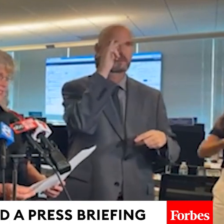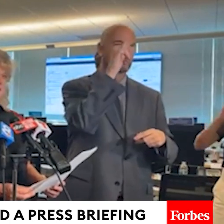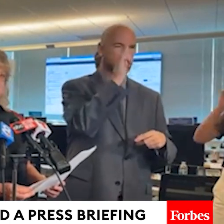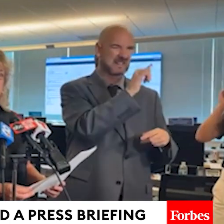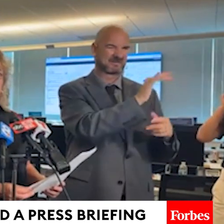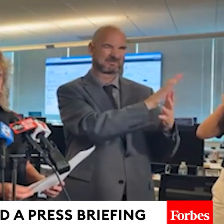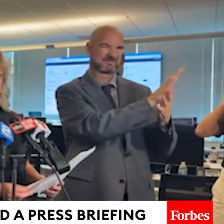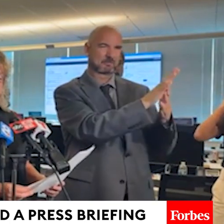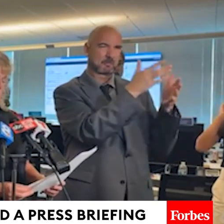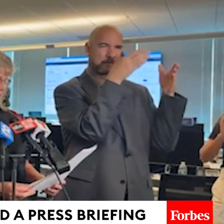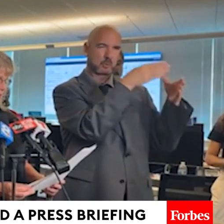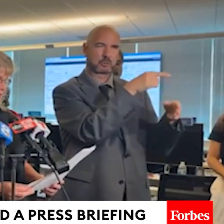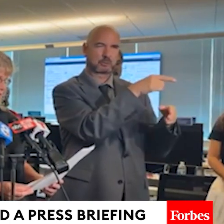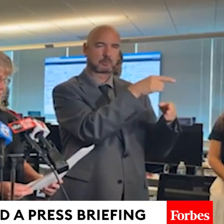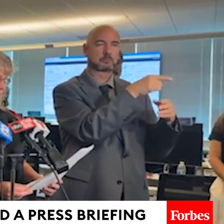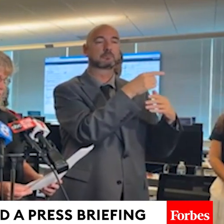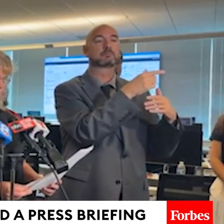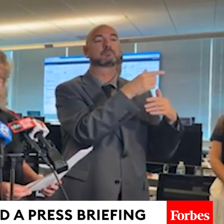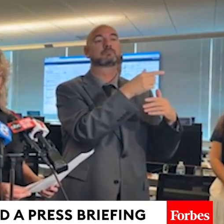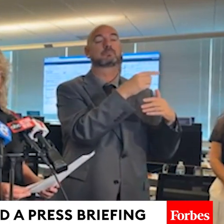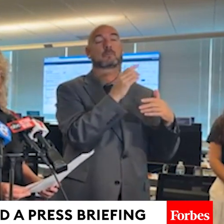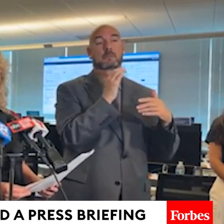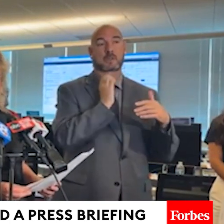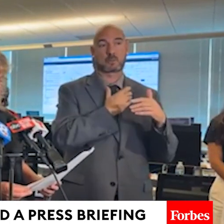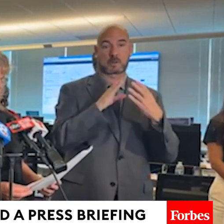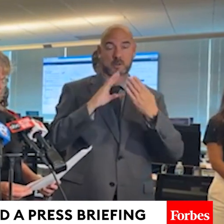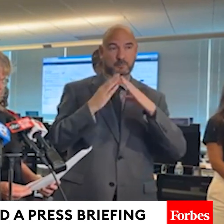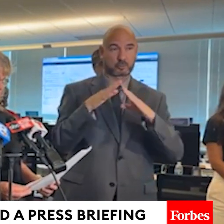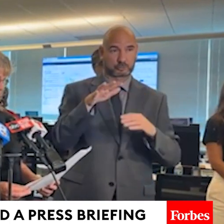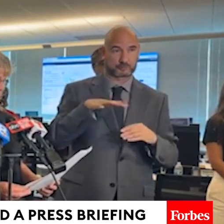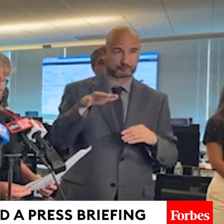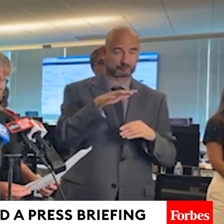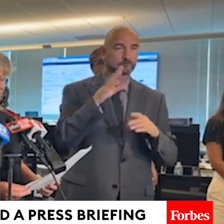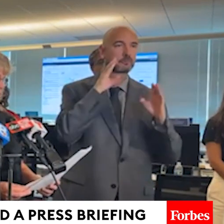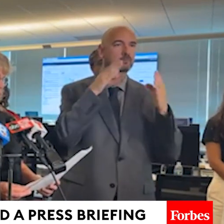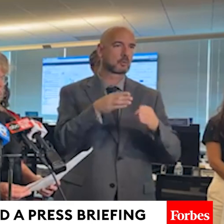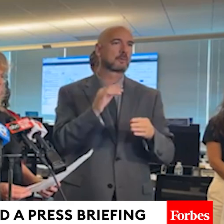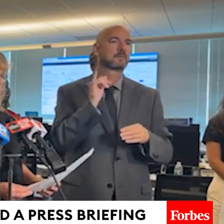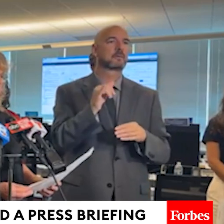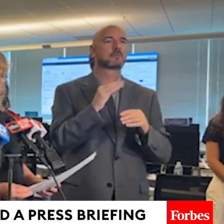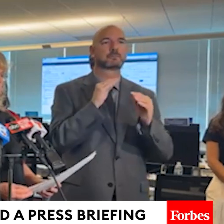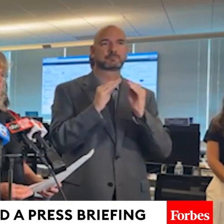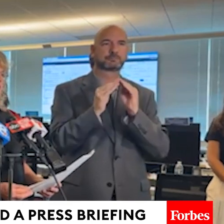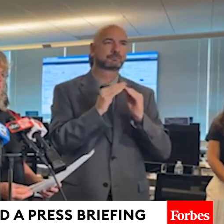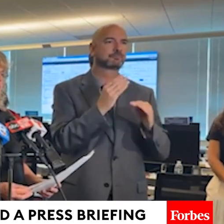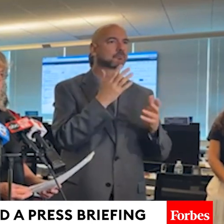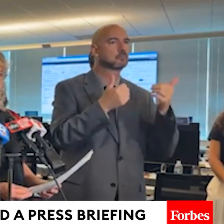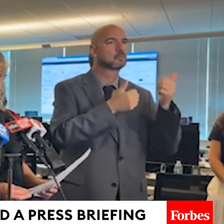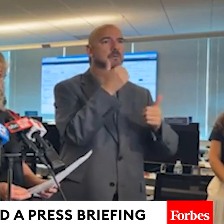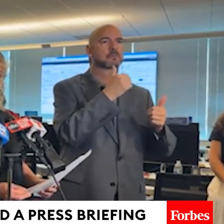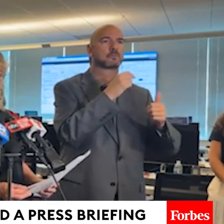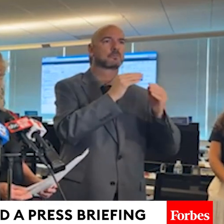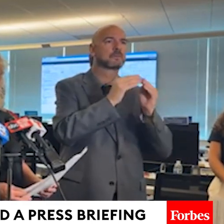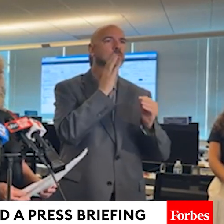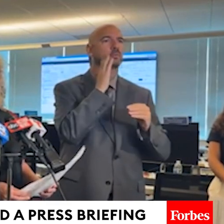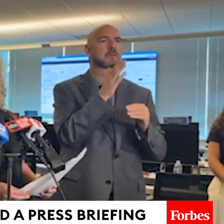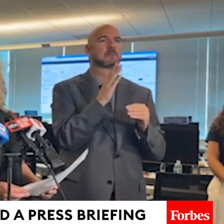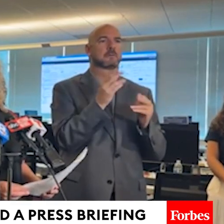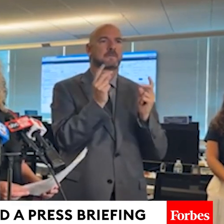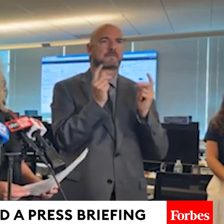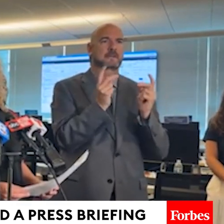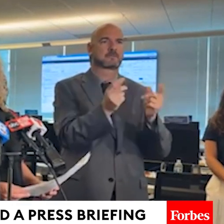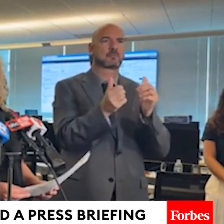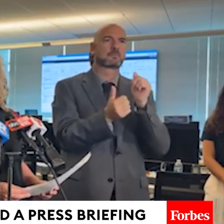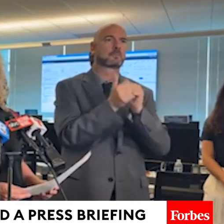are beginning the restoration in neighborhoods as well, focusing on repairs that would get the largest number of customers back in power